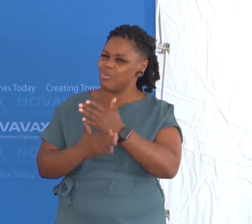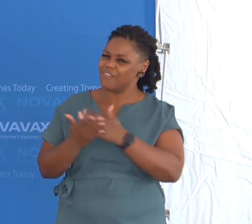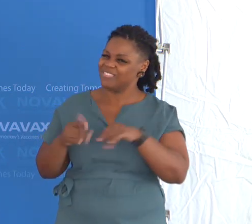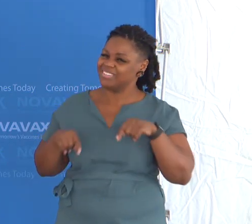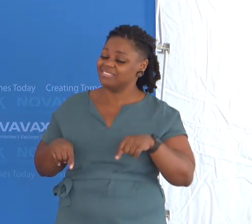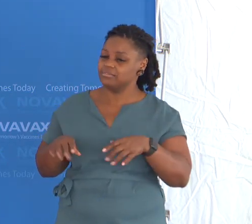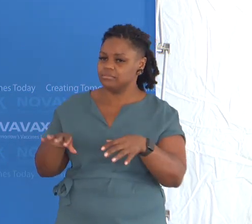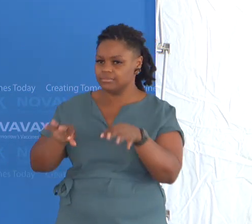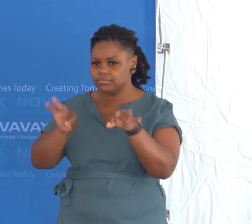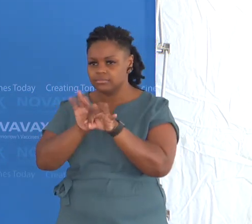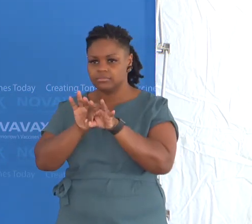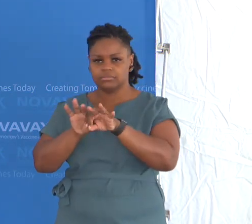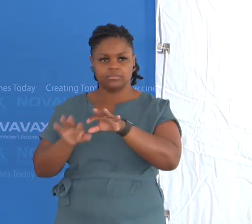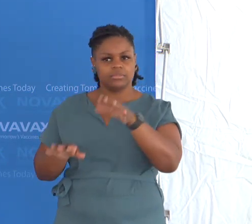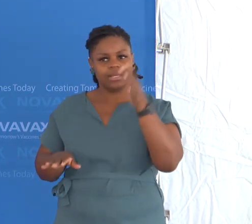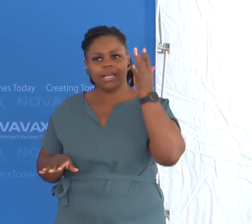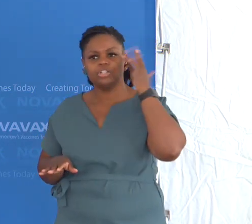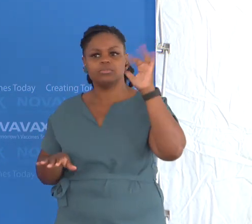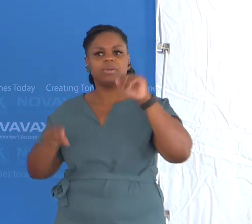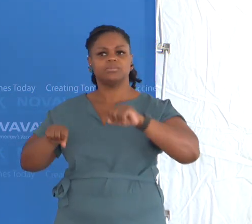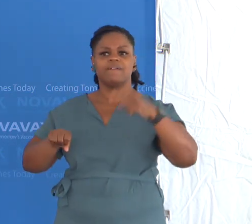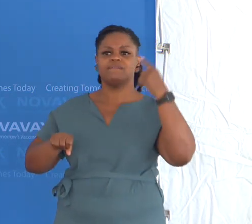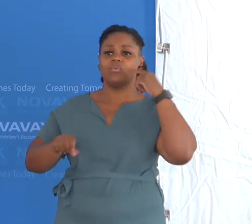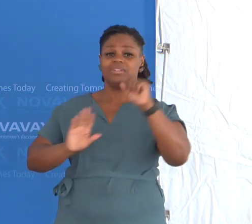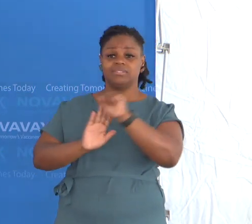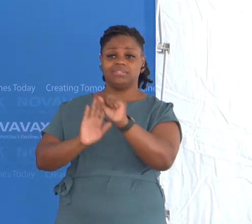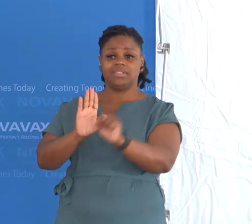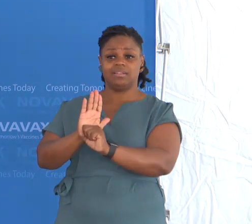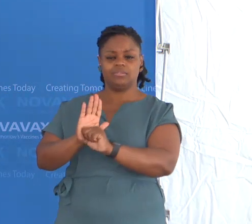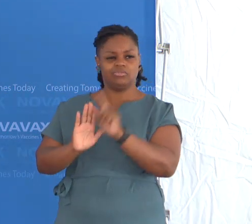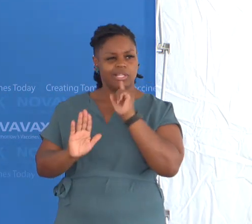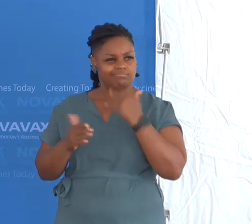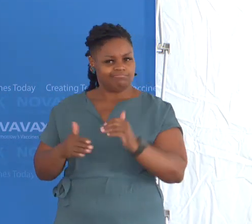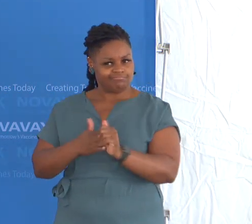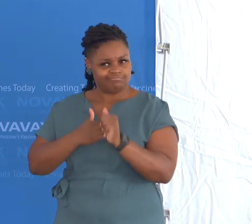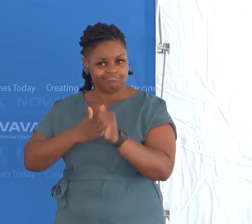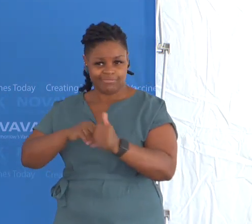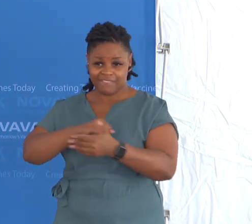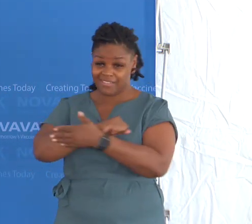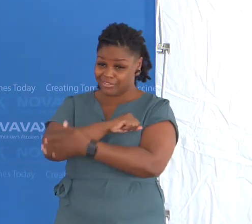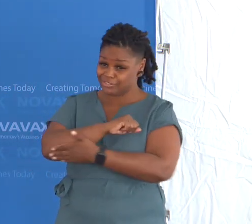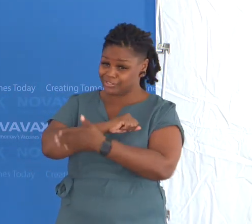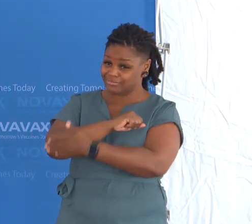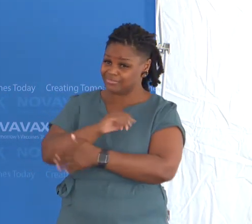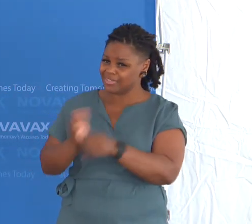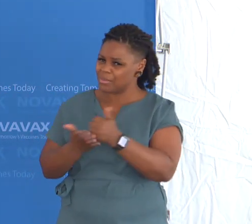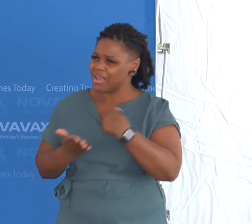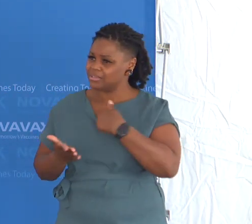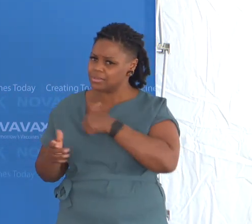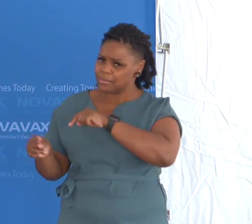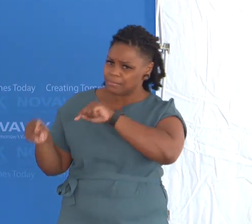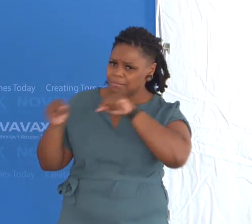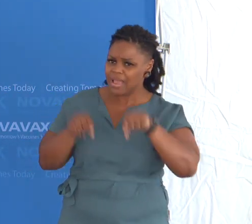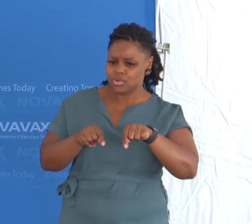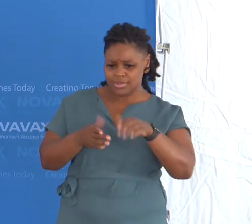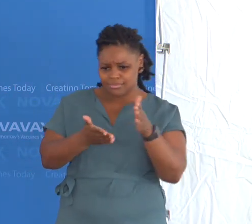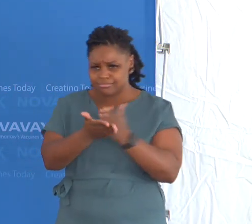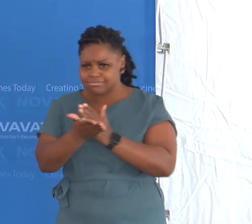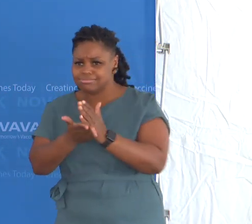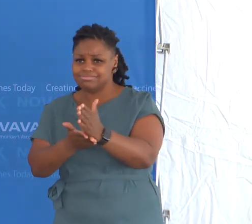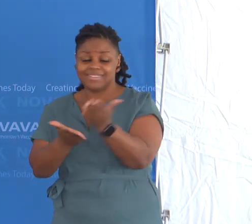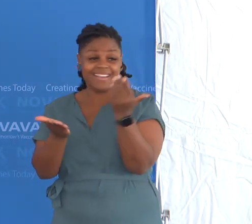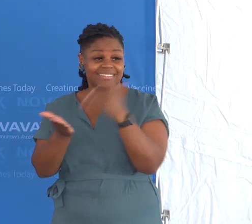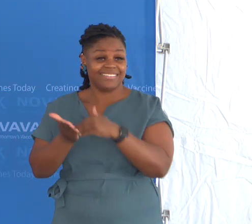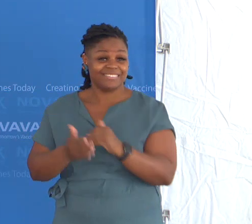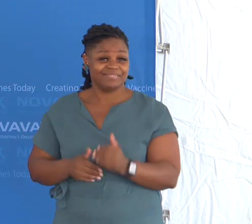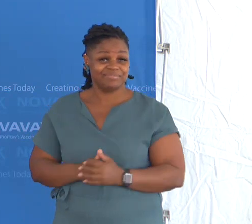intellectual capacity that this state has to really lead the country in getting us back on our right foot. So I'm so